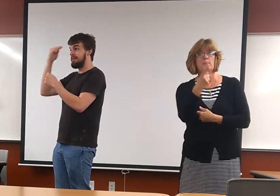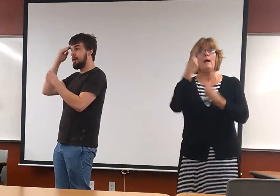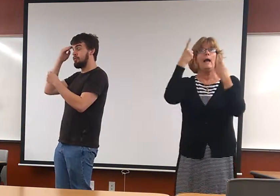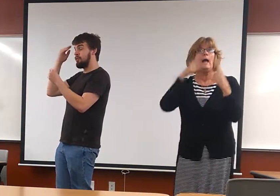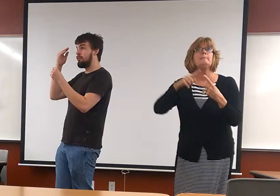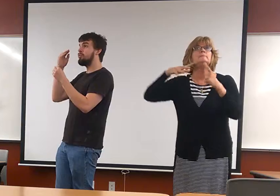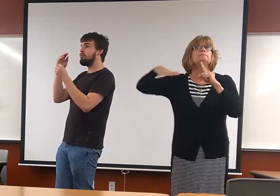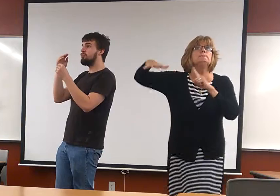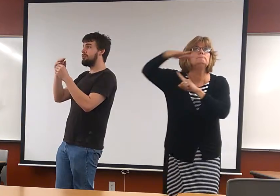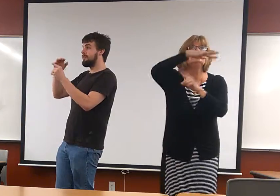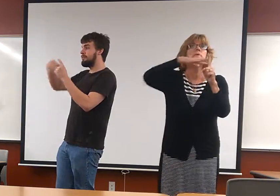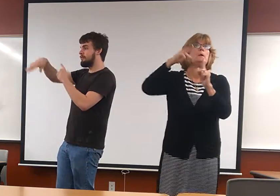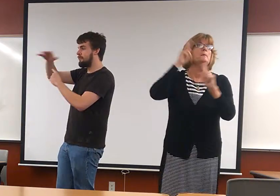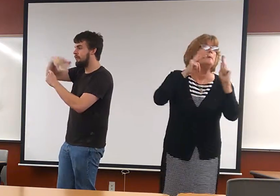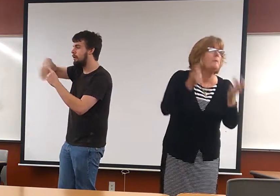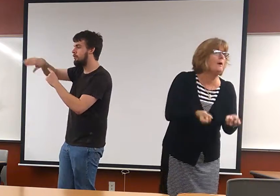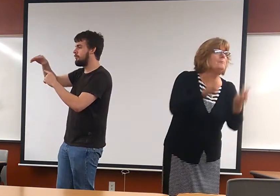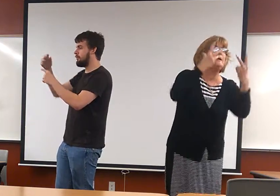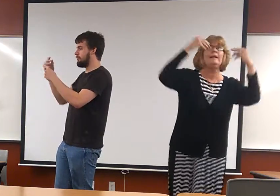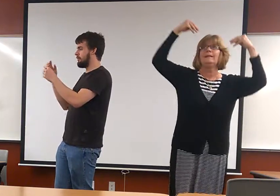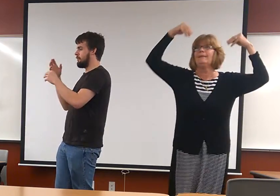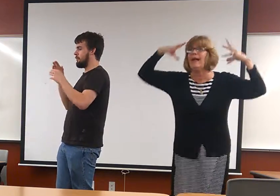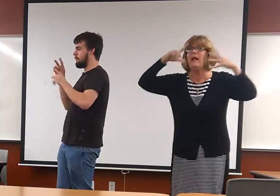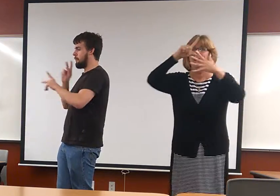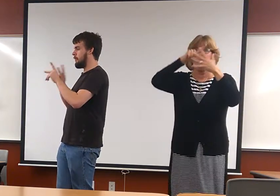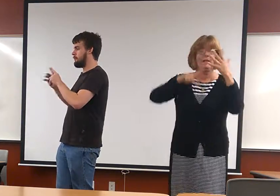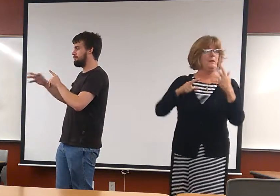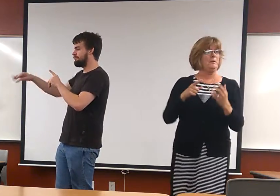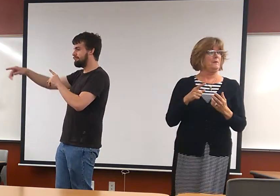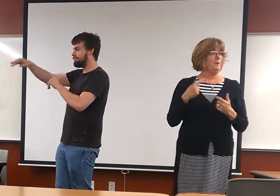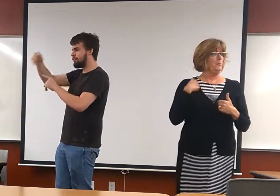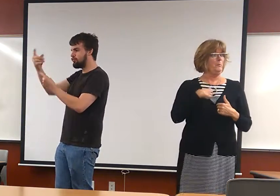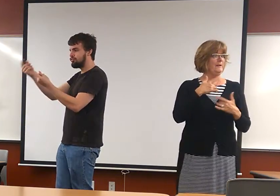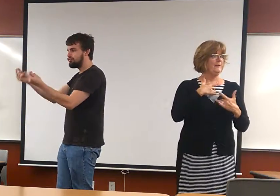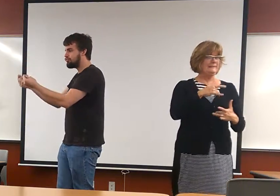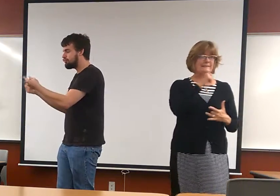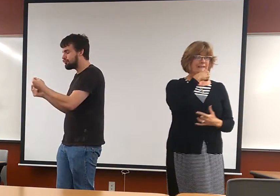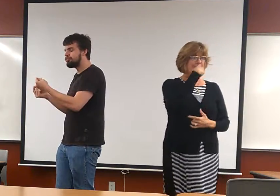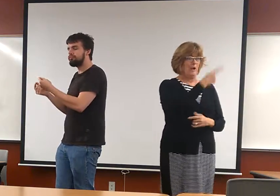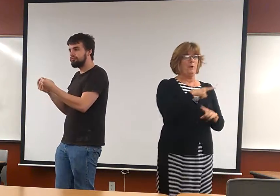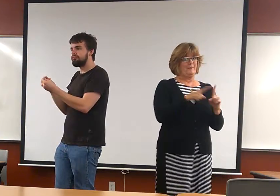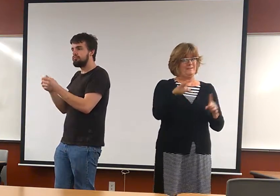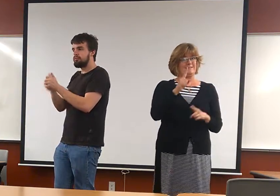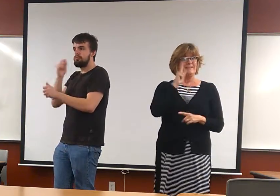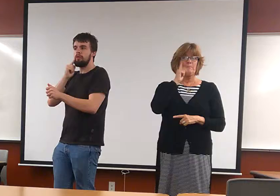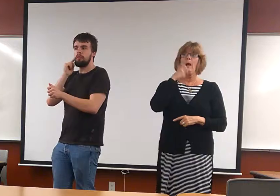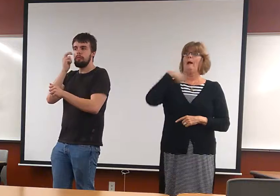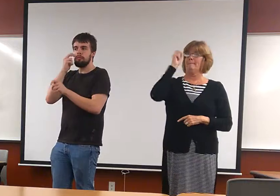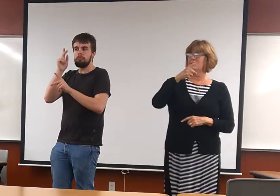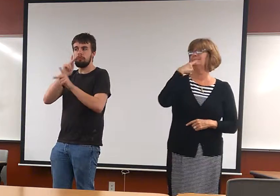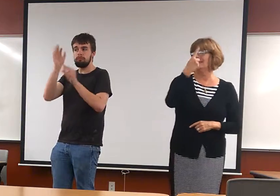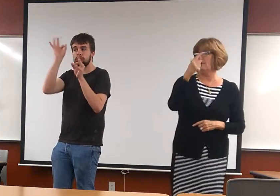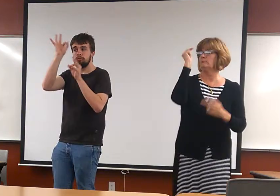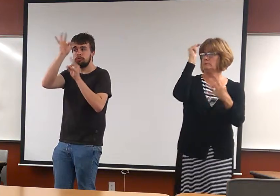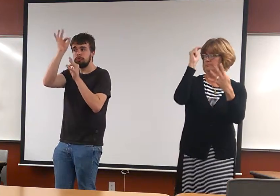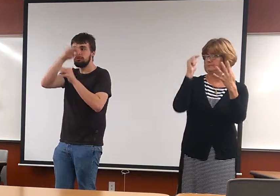react to information in a room that is not strictly verbalized. A qualified deafblind interpreter will provide visual